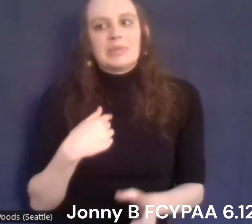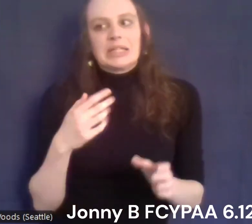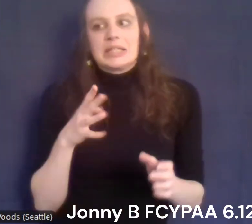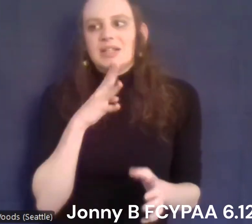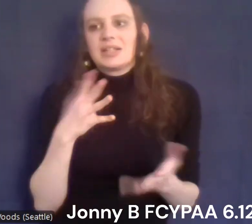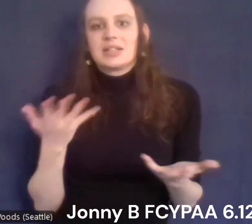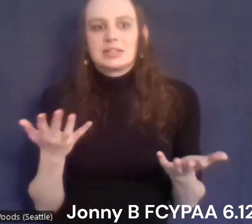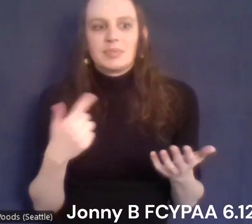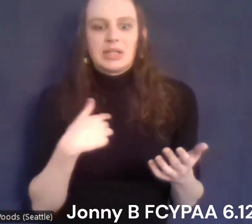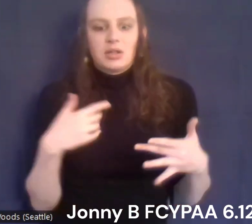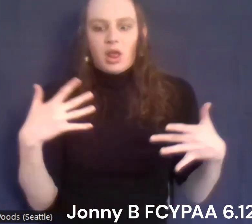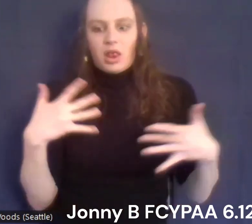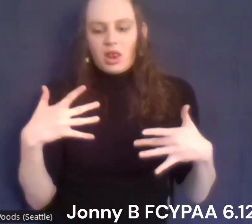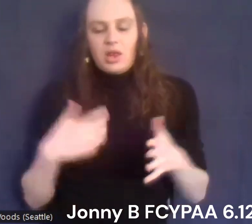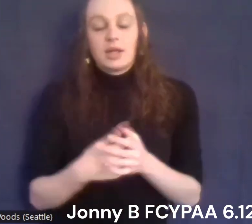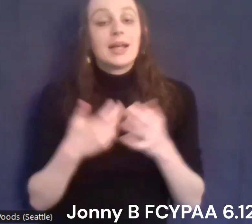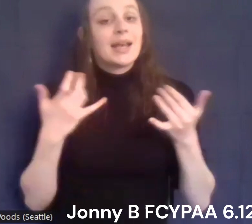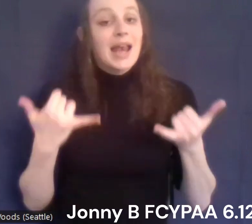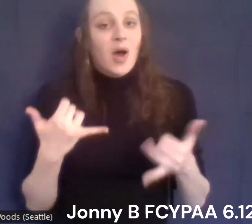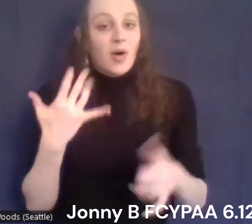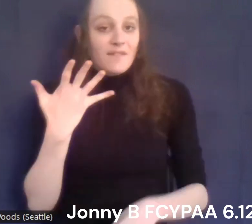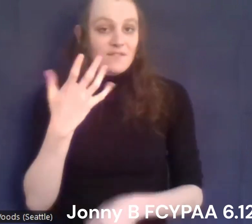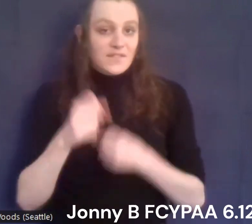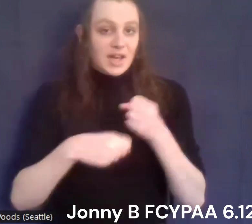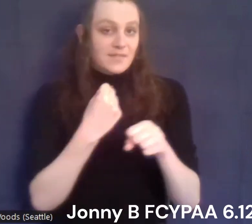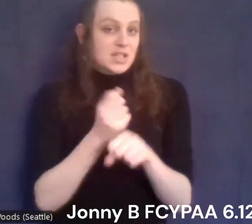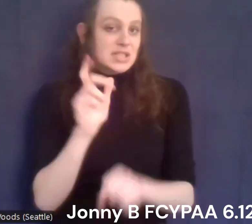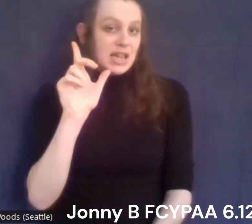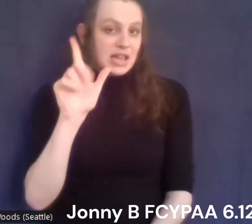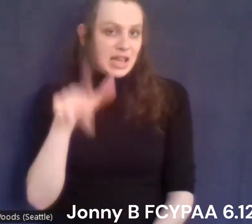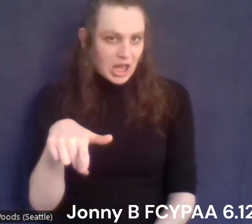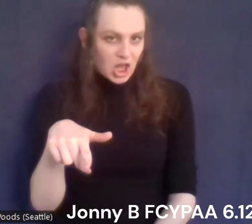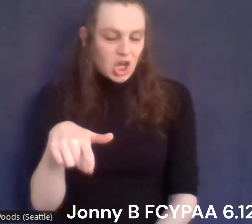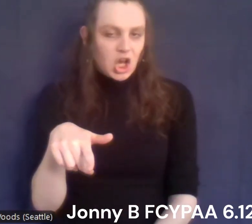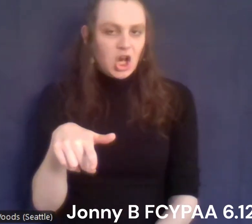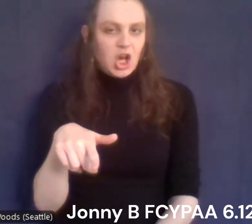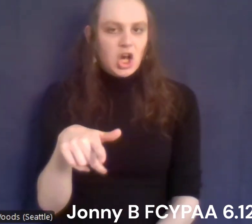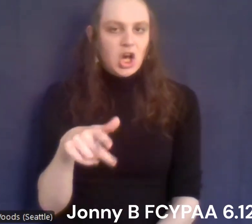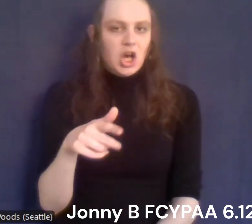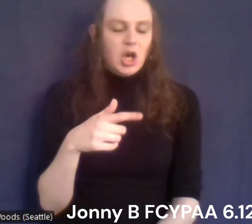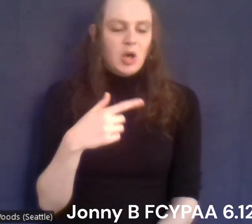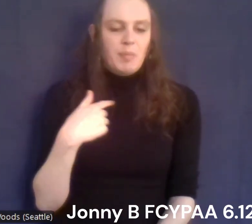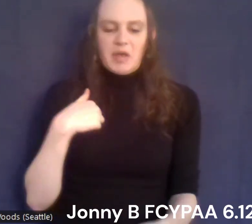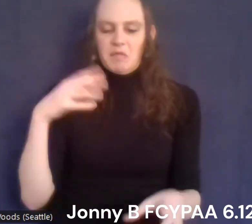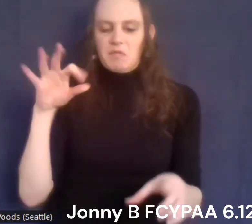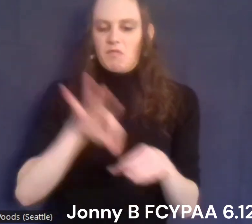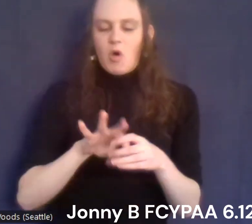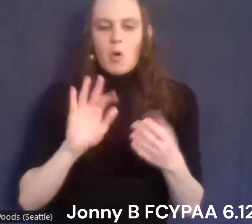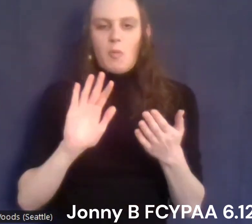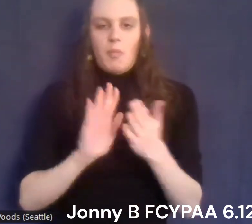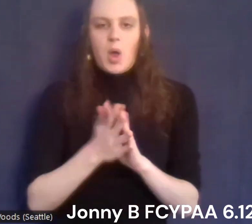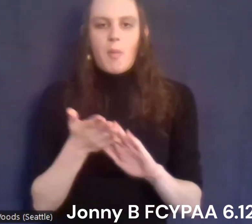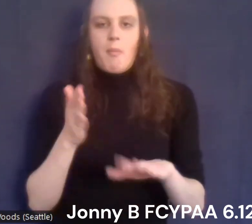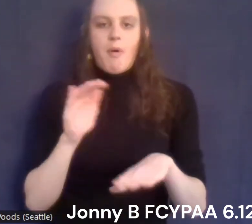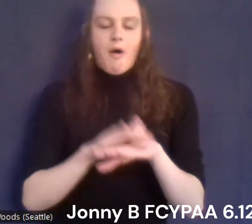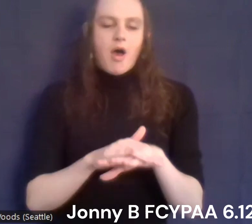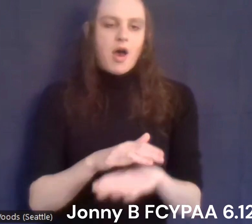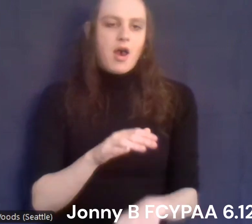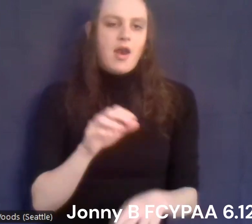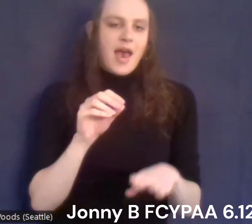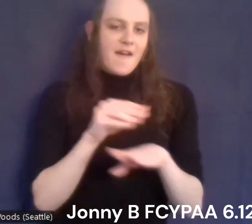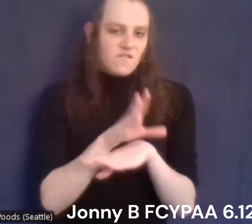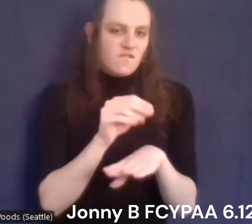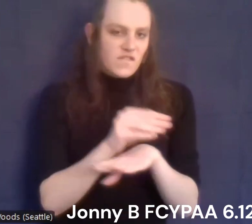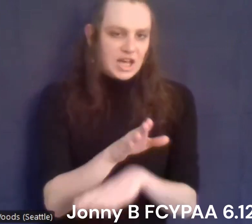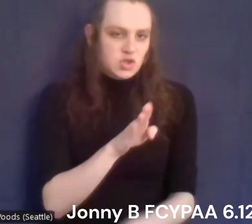now whatever 5 years later, now I'm got voted onto advisory. Just pretty nice. It's